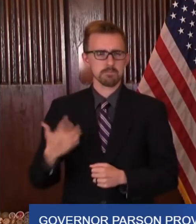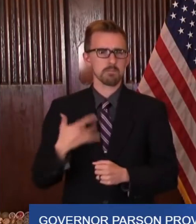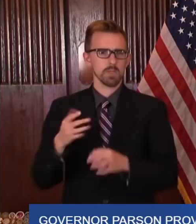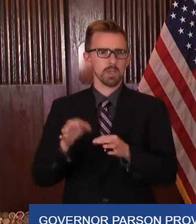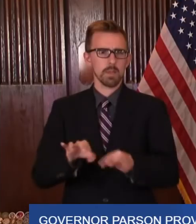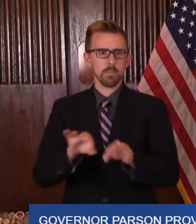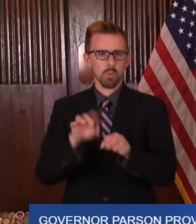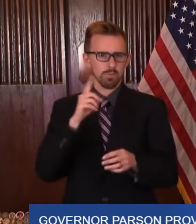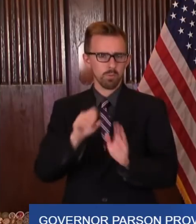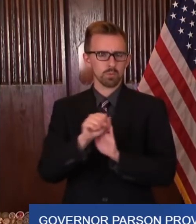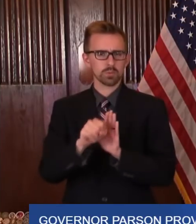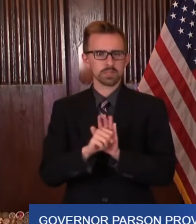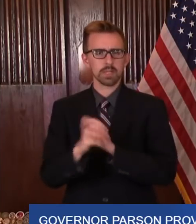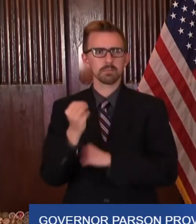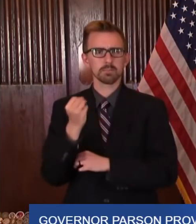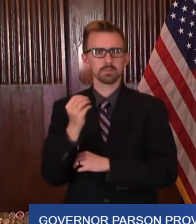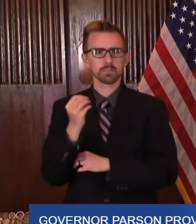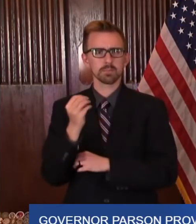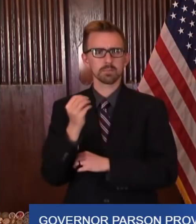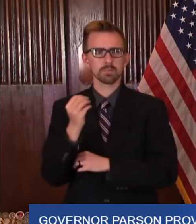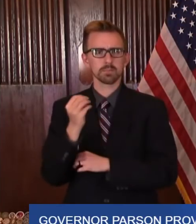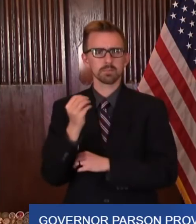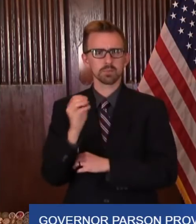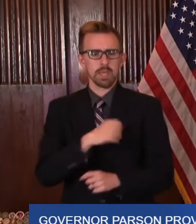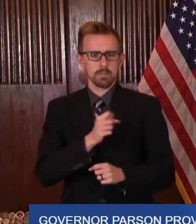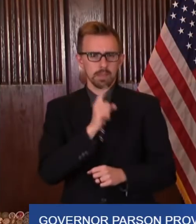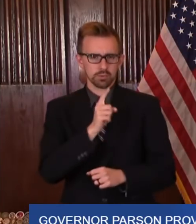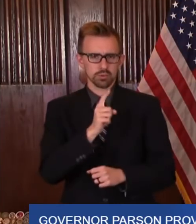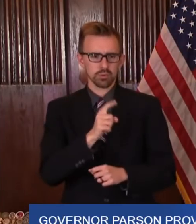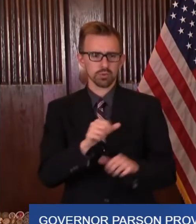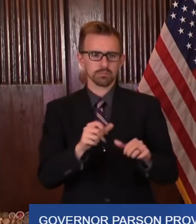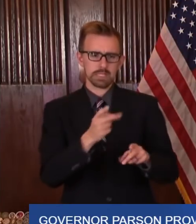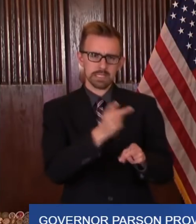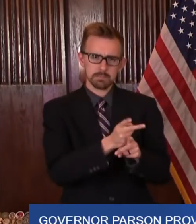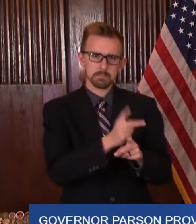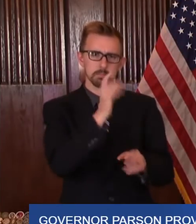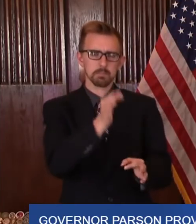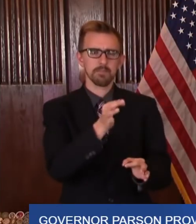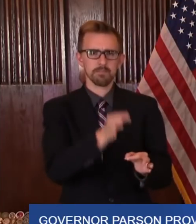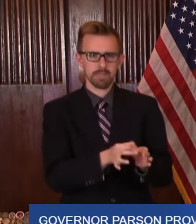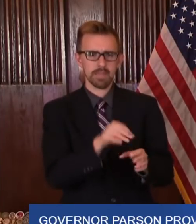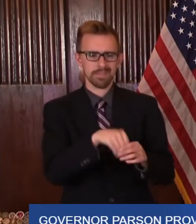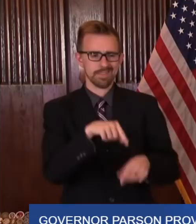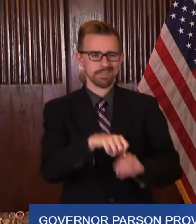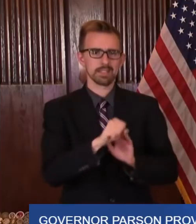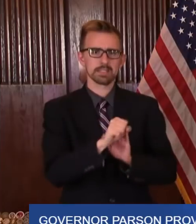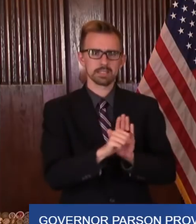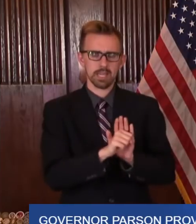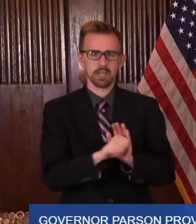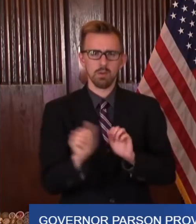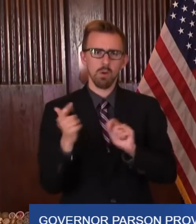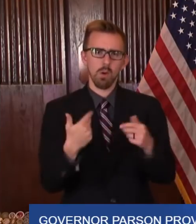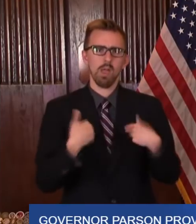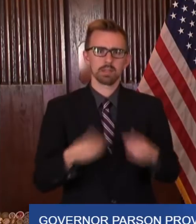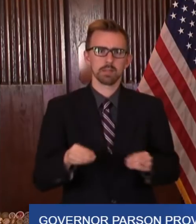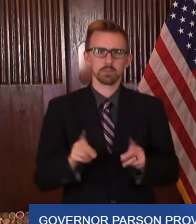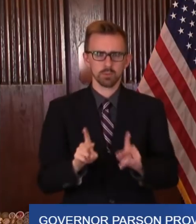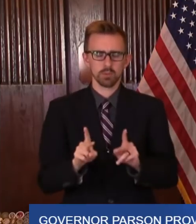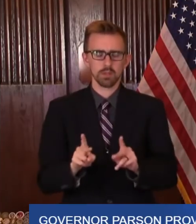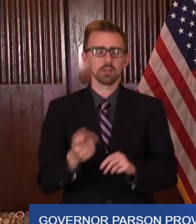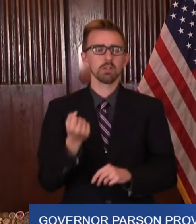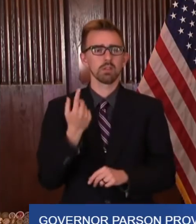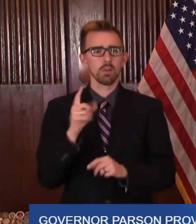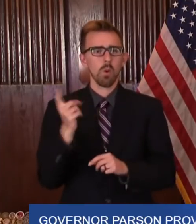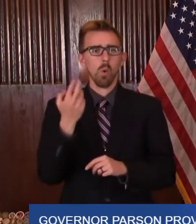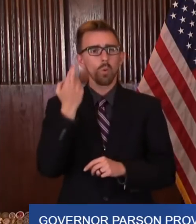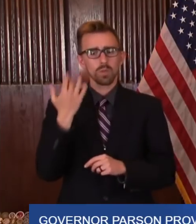for the state of Missouri that we make sure and maintain that faith base in this state, and everybody has the opportunity. But the